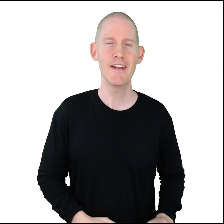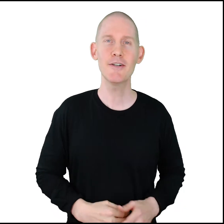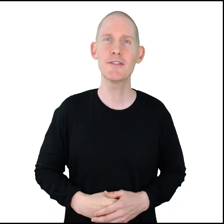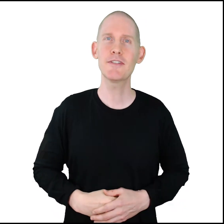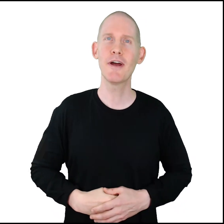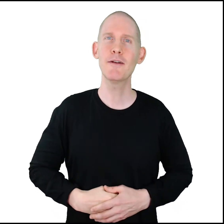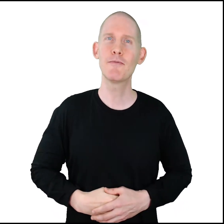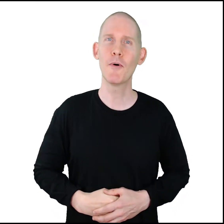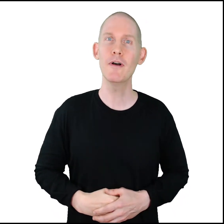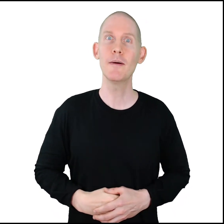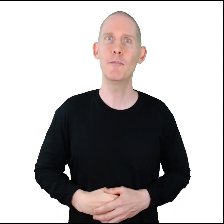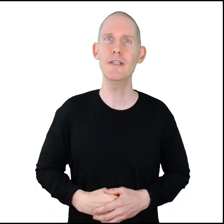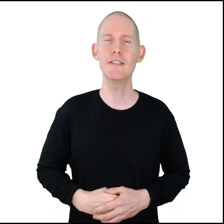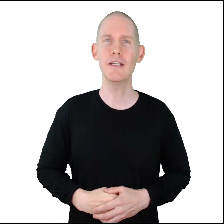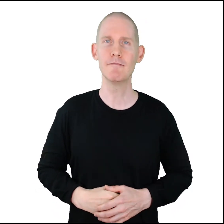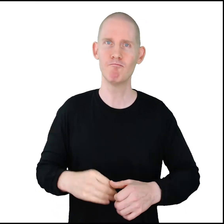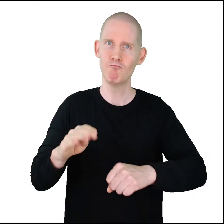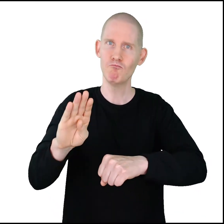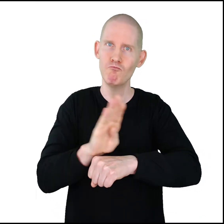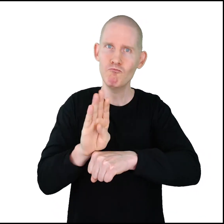Here's the sign for busy.